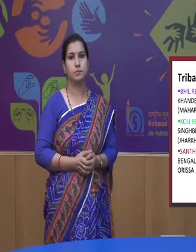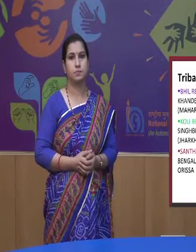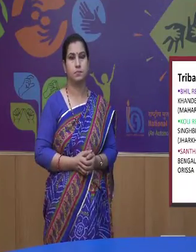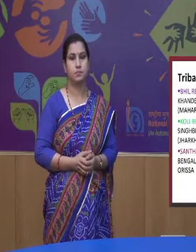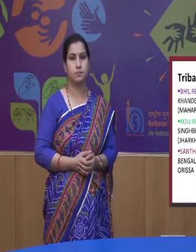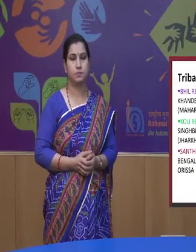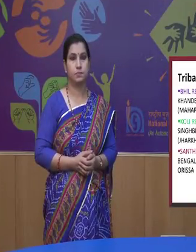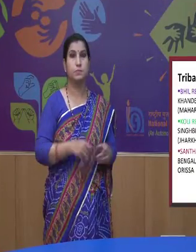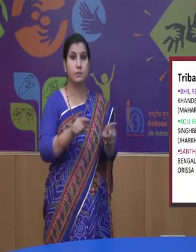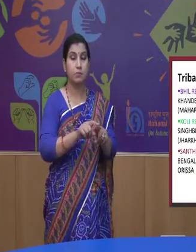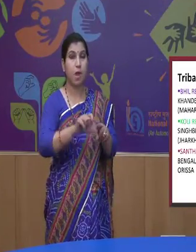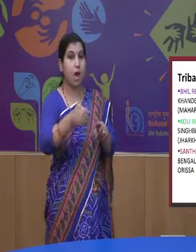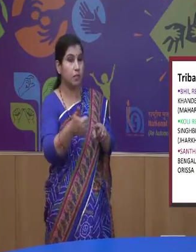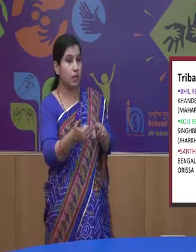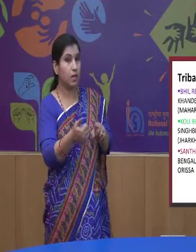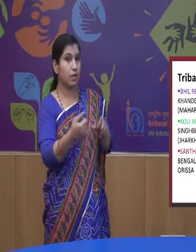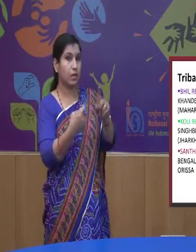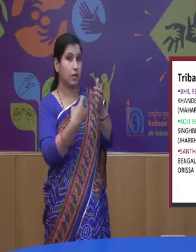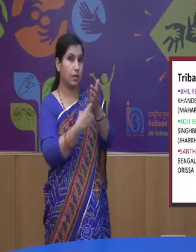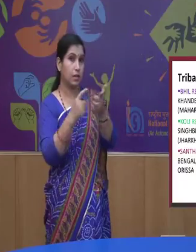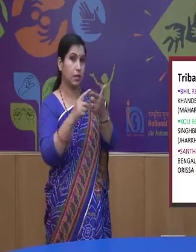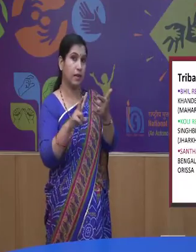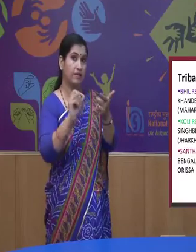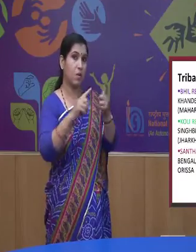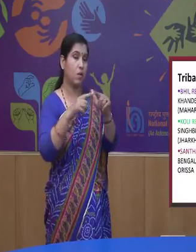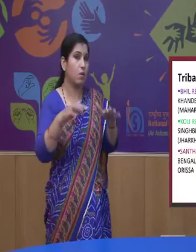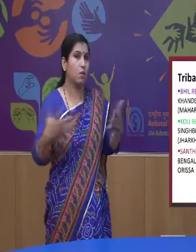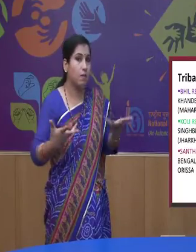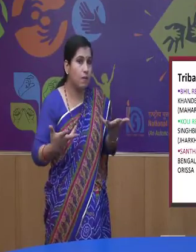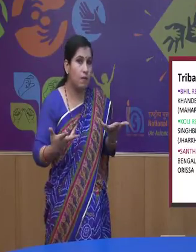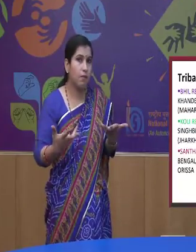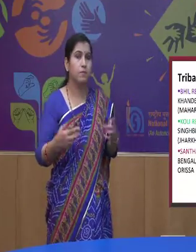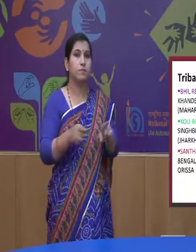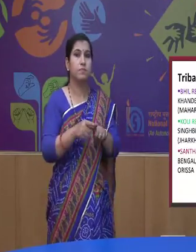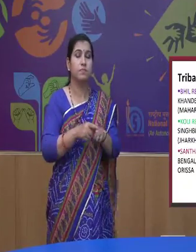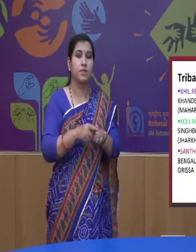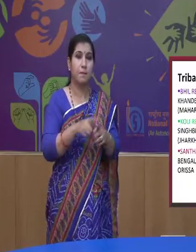Another popular tribal revolt was of the Santals.